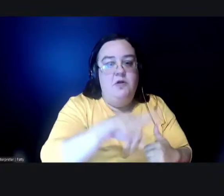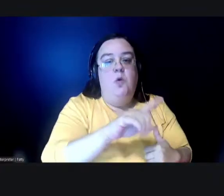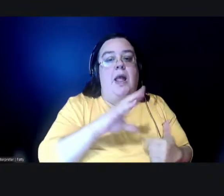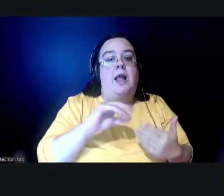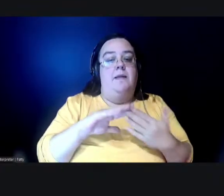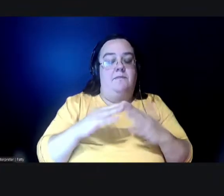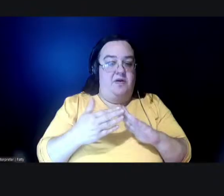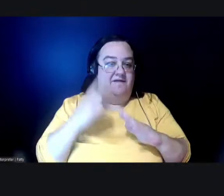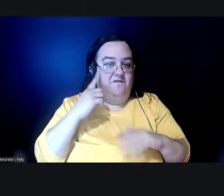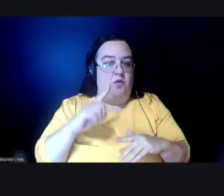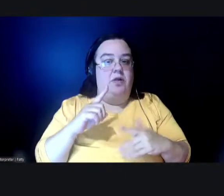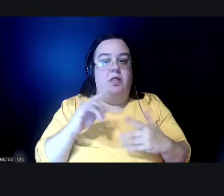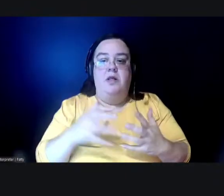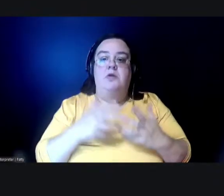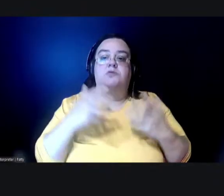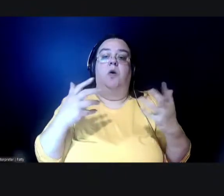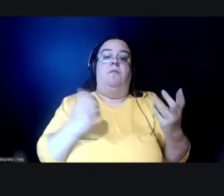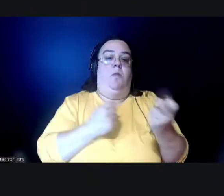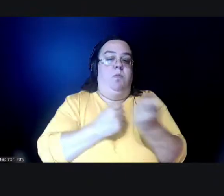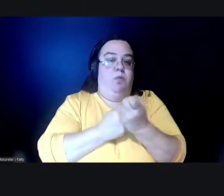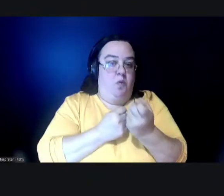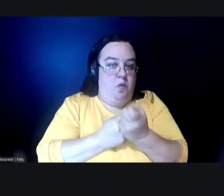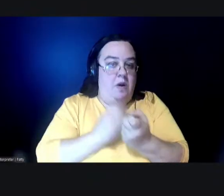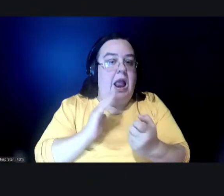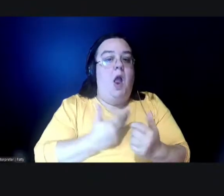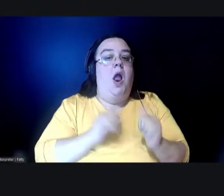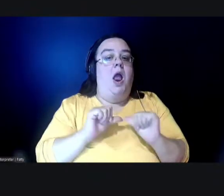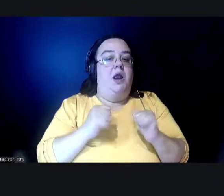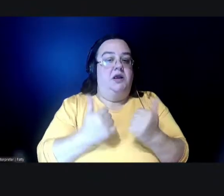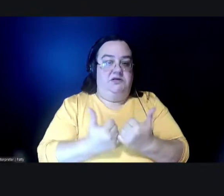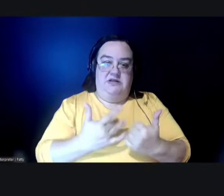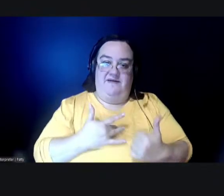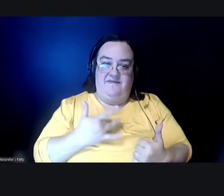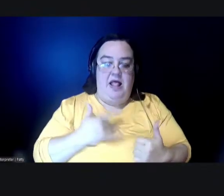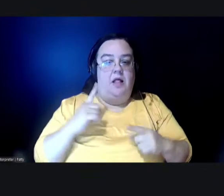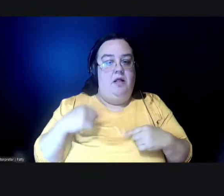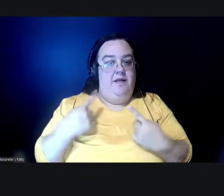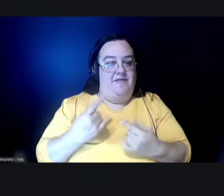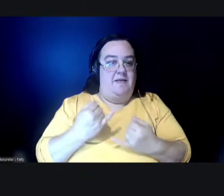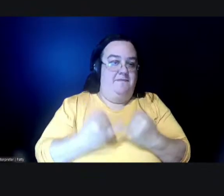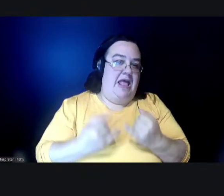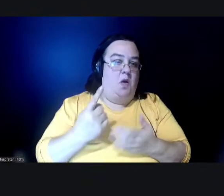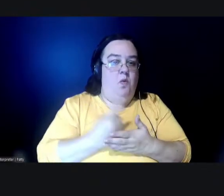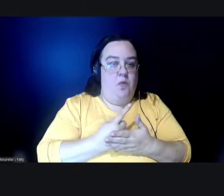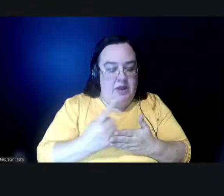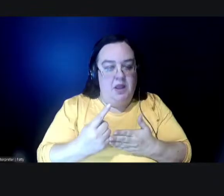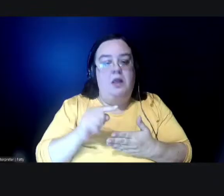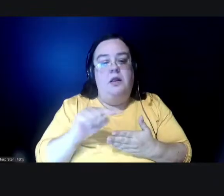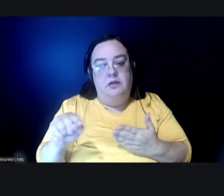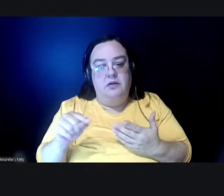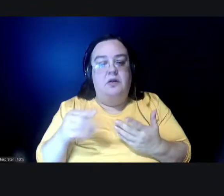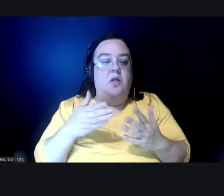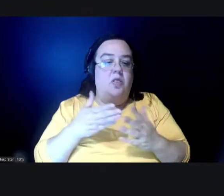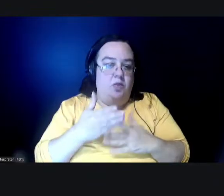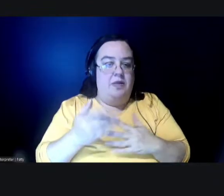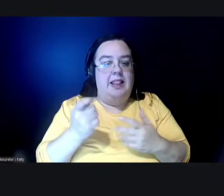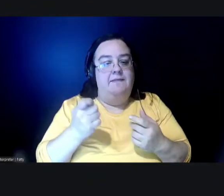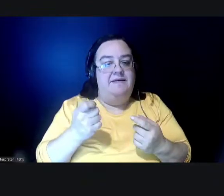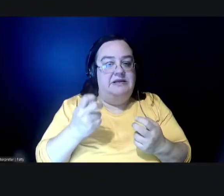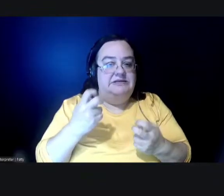the outpouring of support that our agency has felt over the last week or so through a little difficult